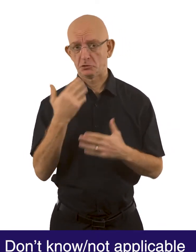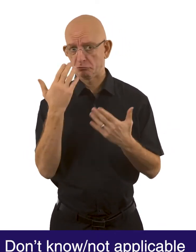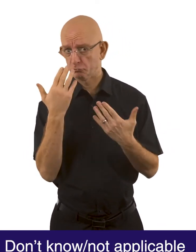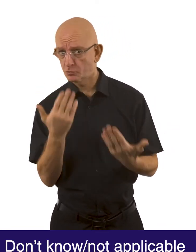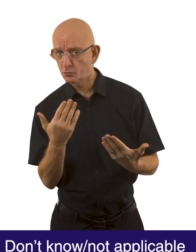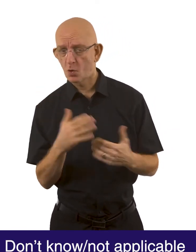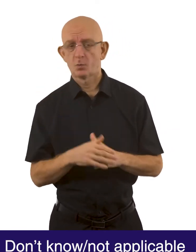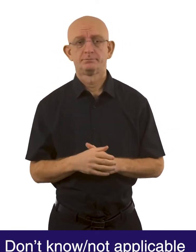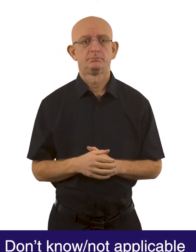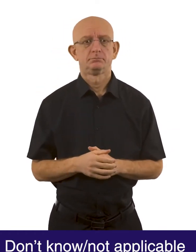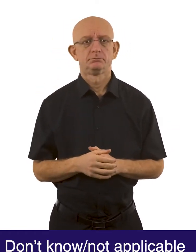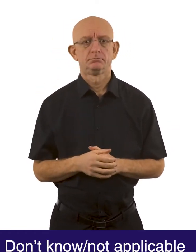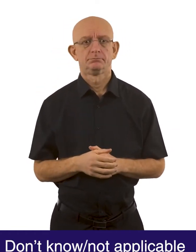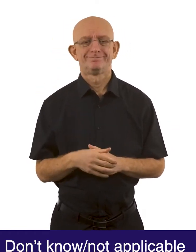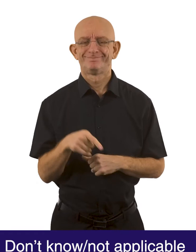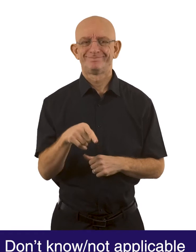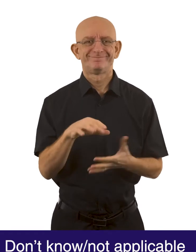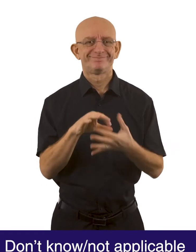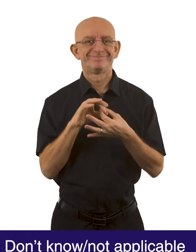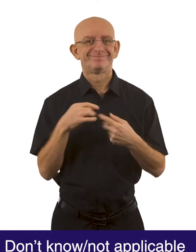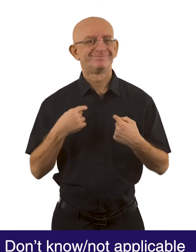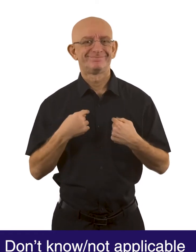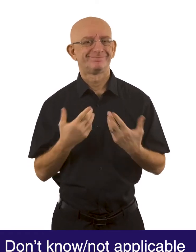Don't know or not applicable.